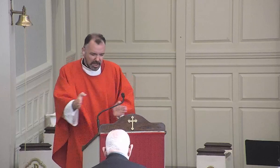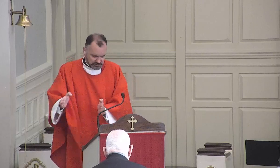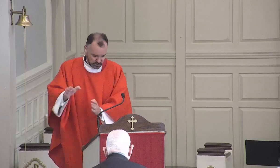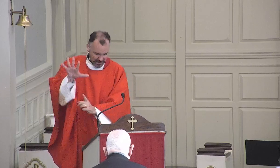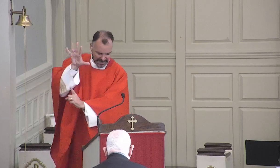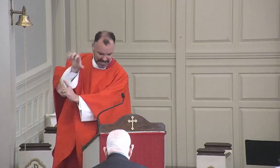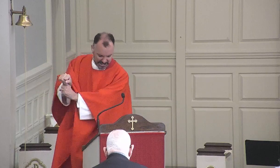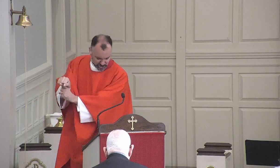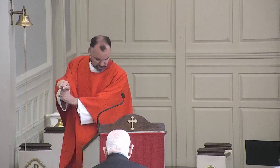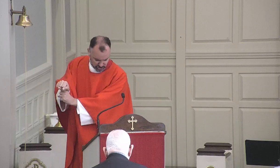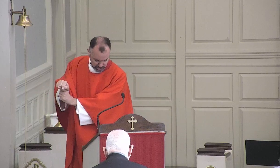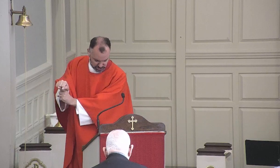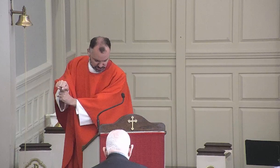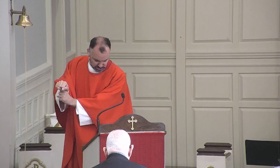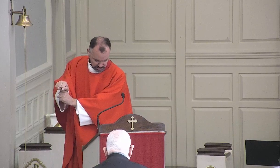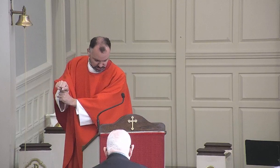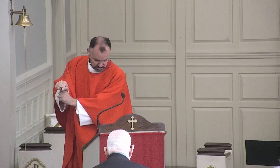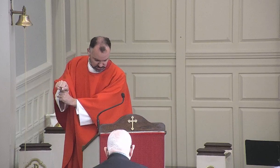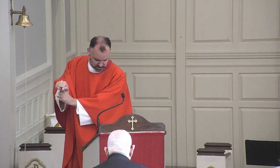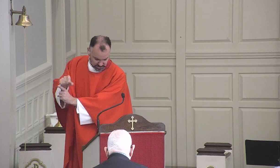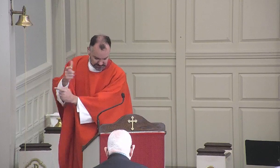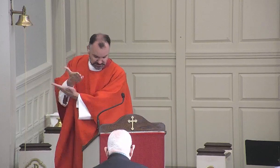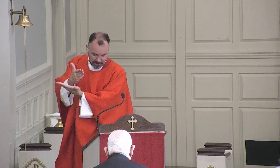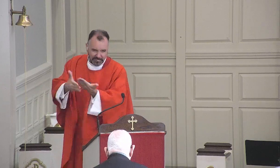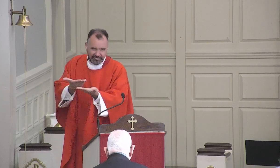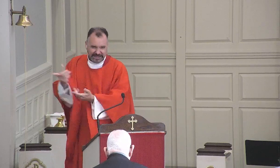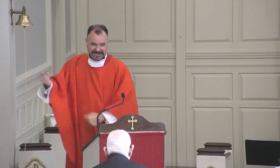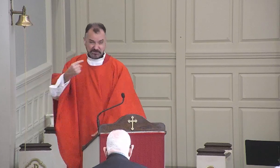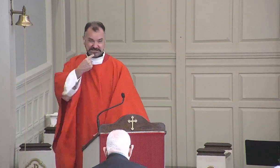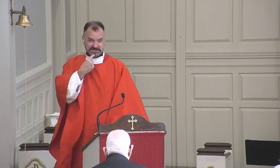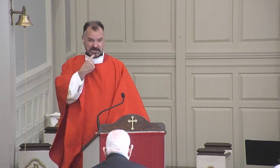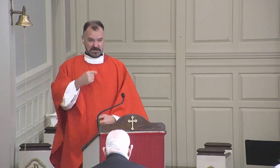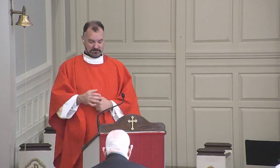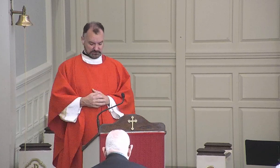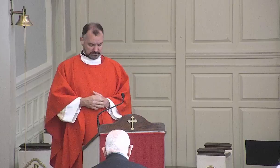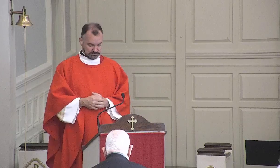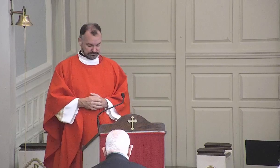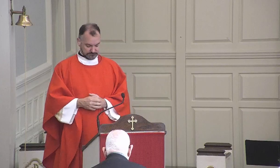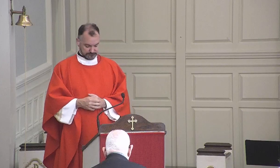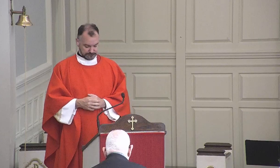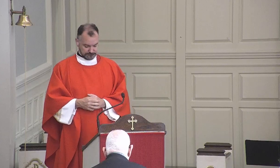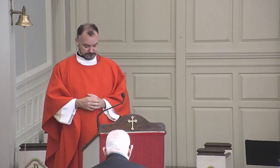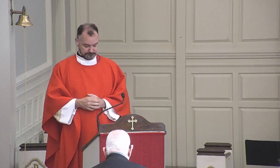they were plotting to catch him at something he might say.